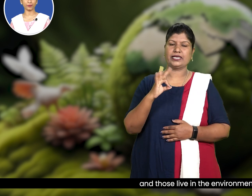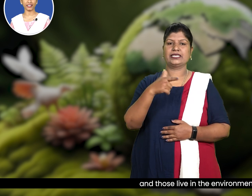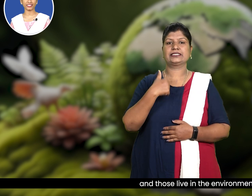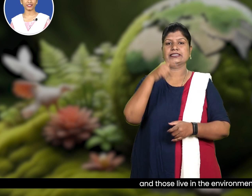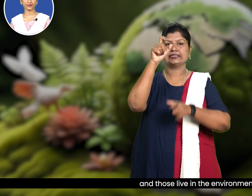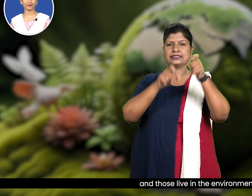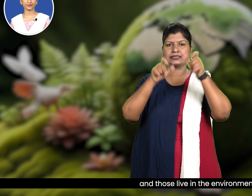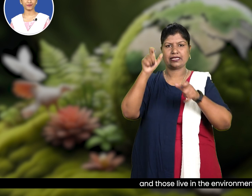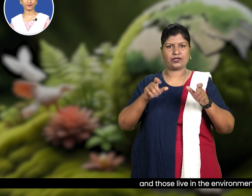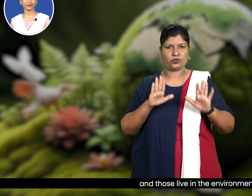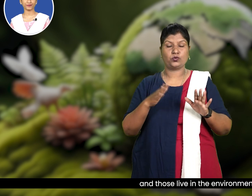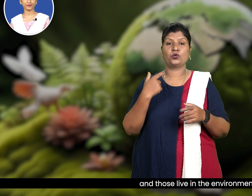environment.